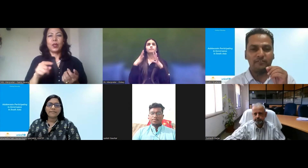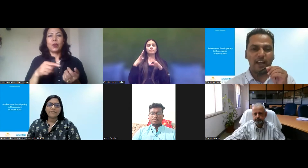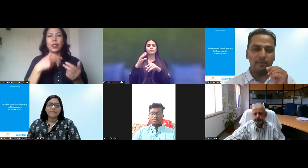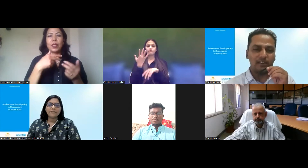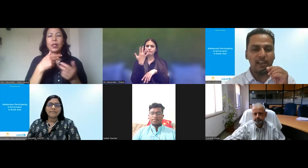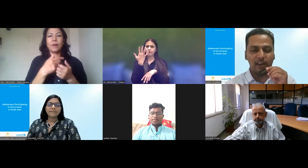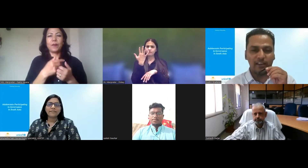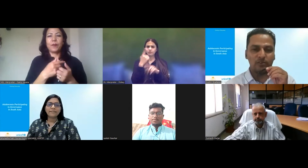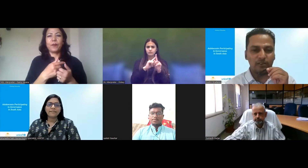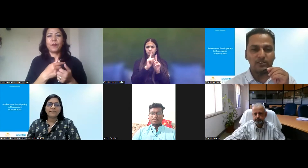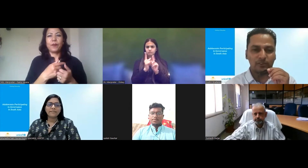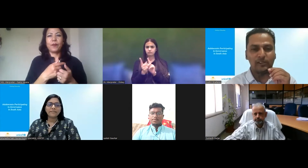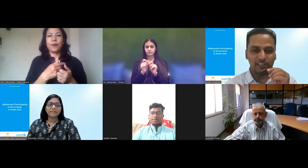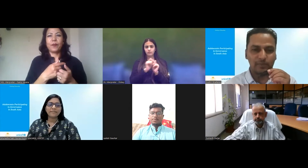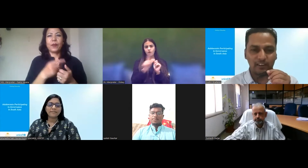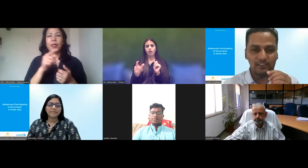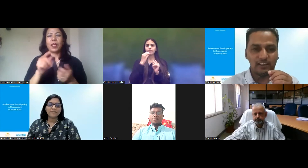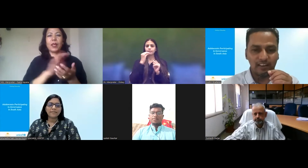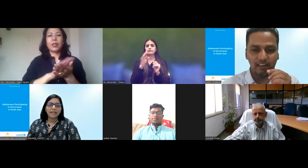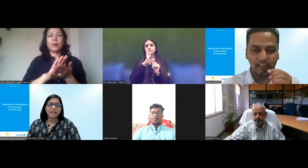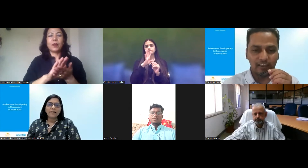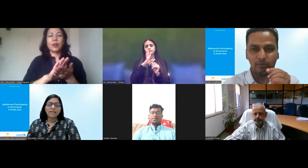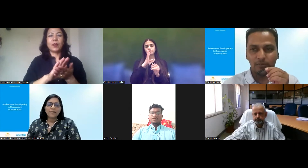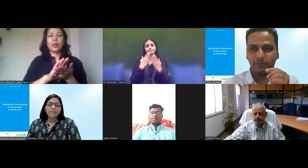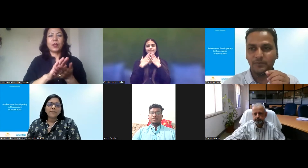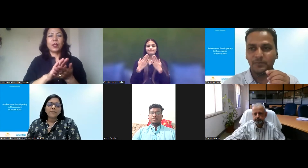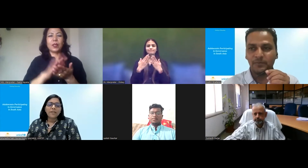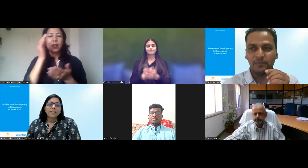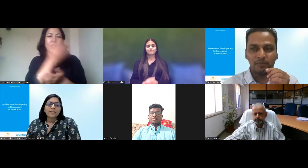than 5 minutes. I'd like to request with all the speakers. Thank you.